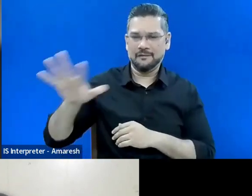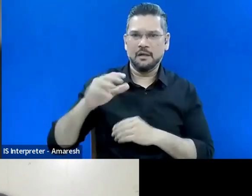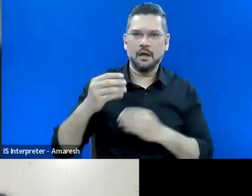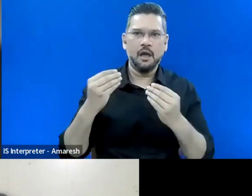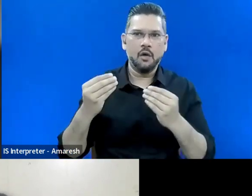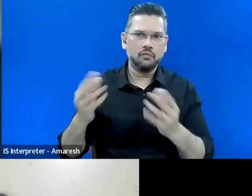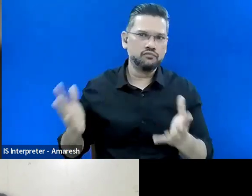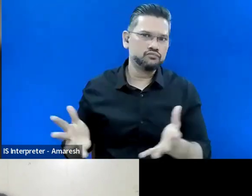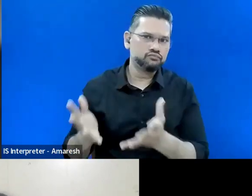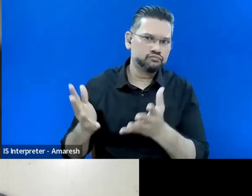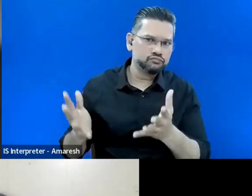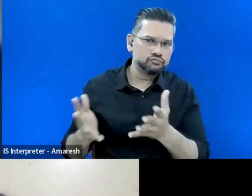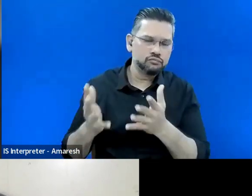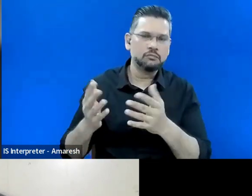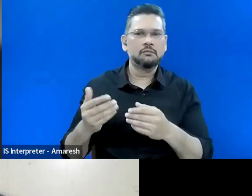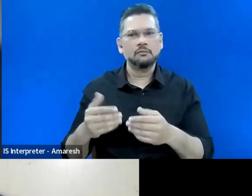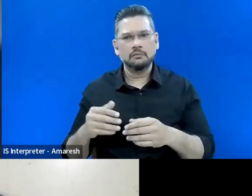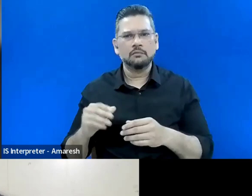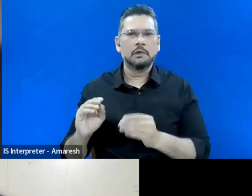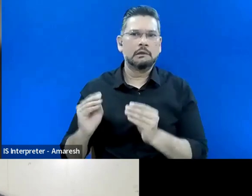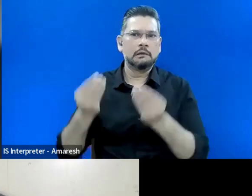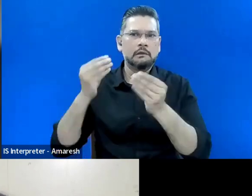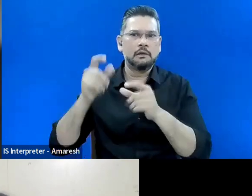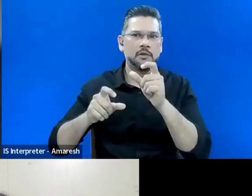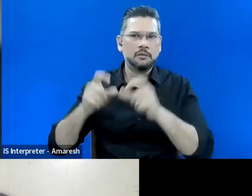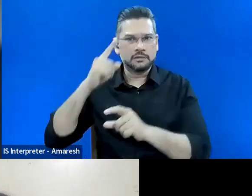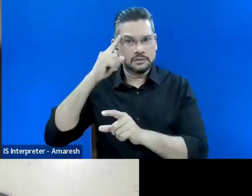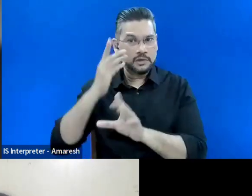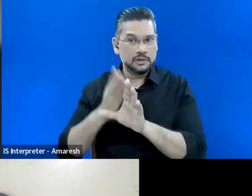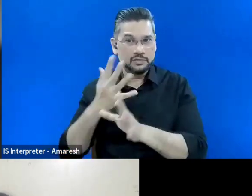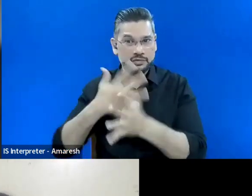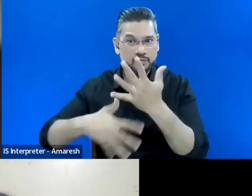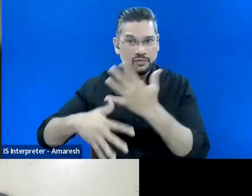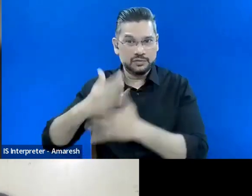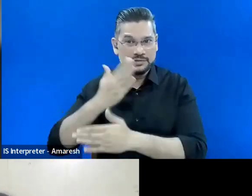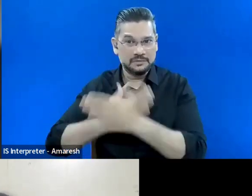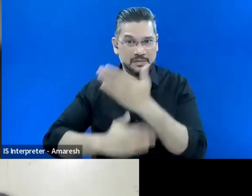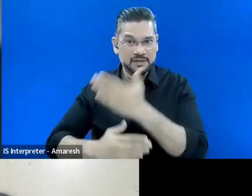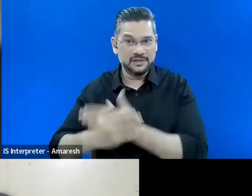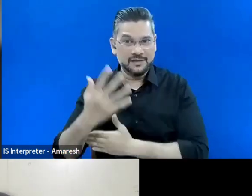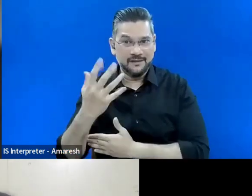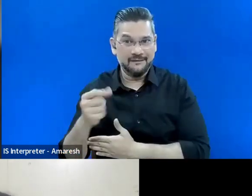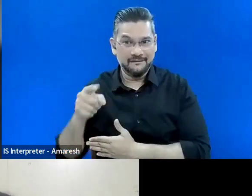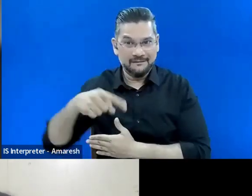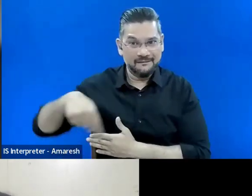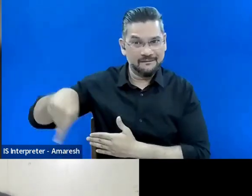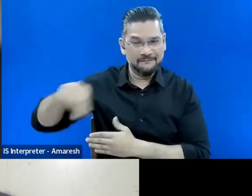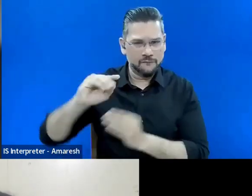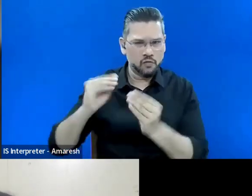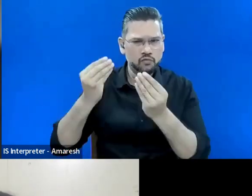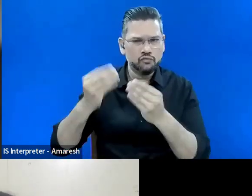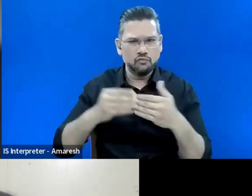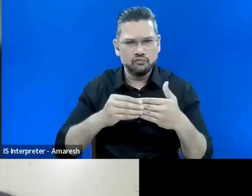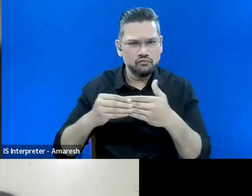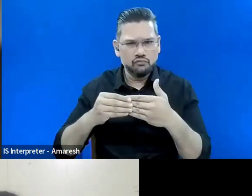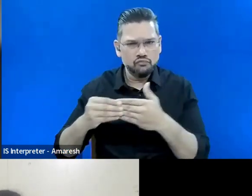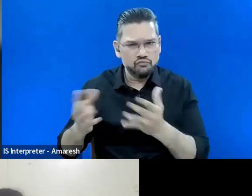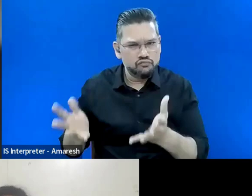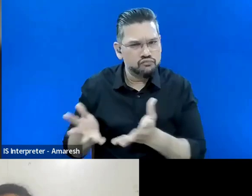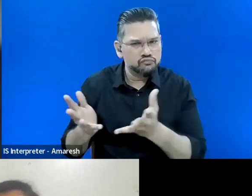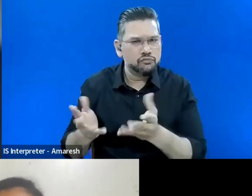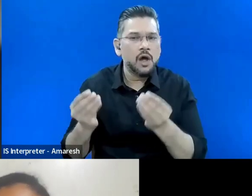leadership opportunities to young people with psychosocial disabilities in the Pacific region. Over to you, Sarah. Thank you.